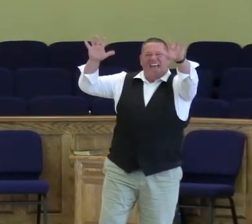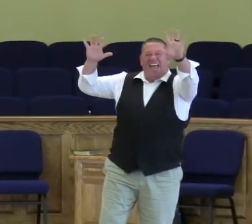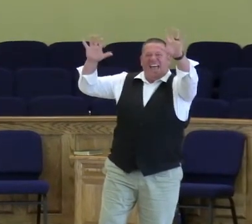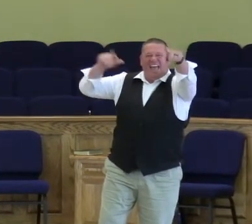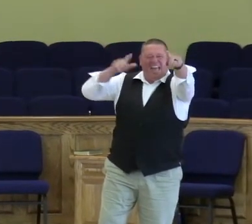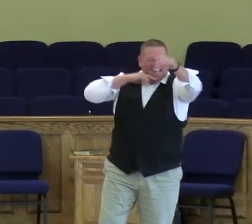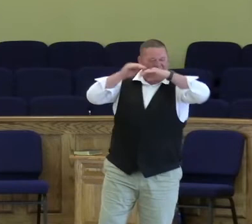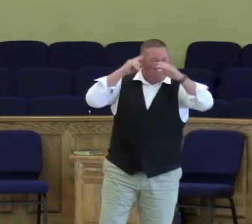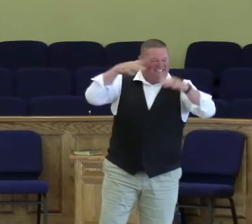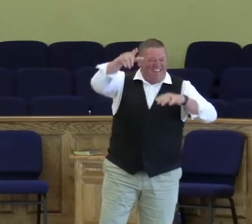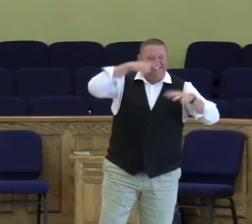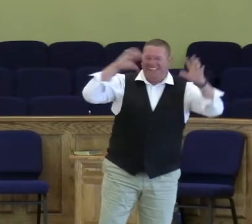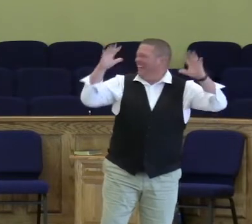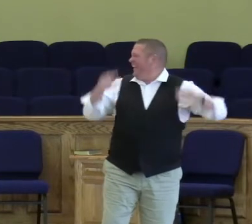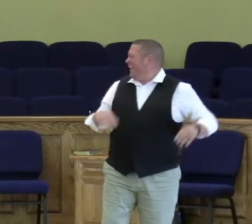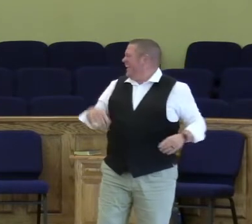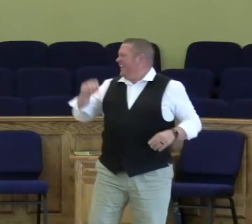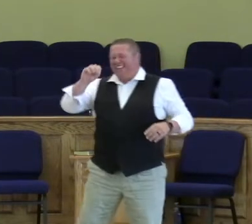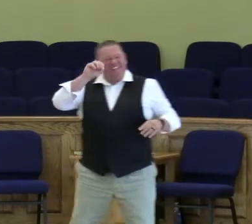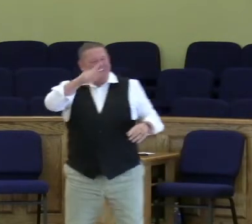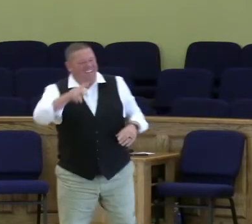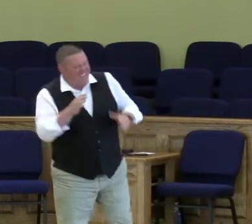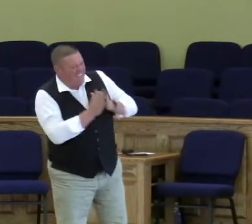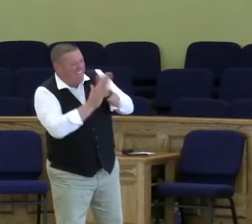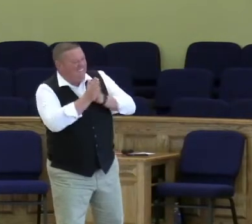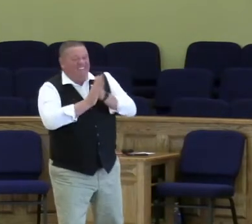So some people are clapping back there. Okay, so